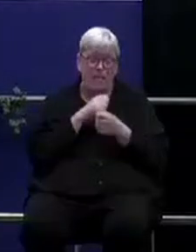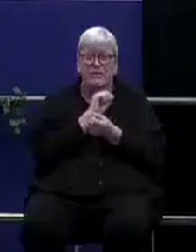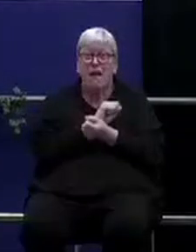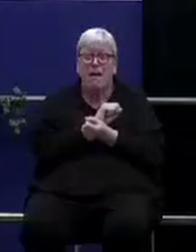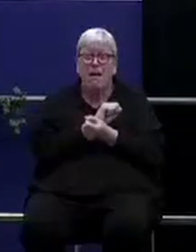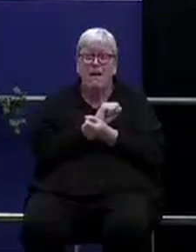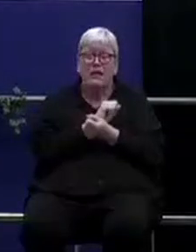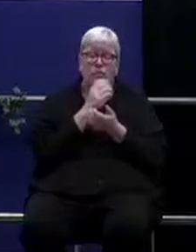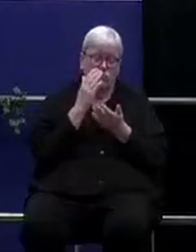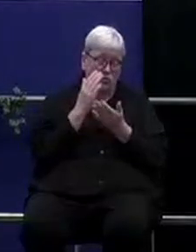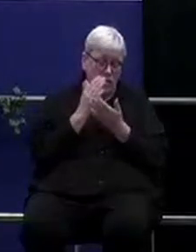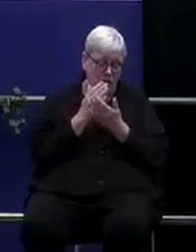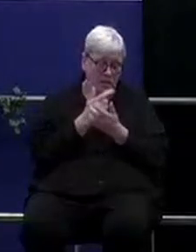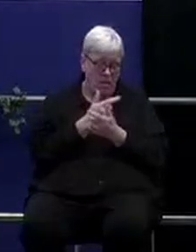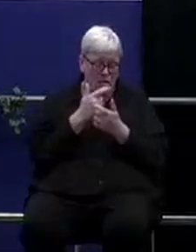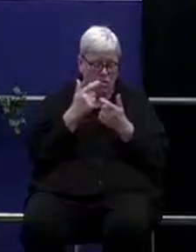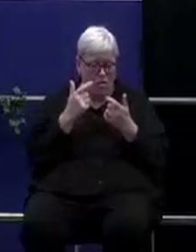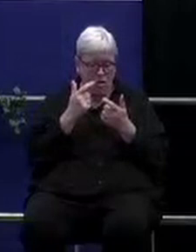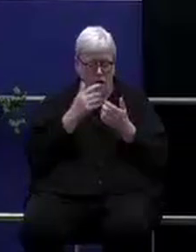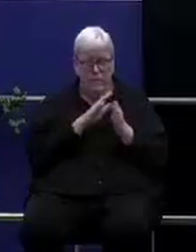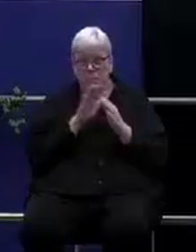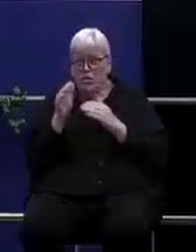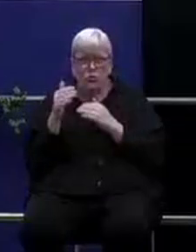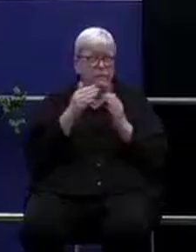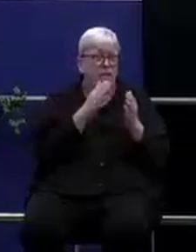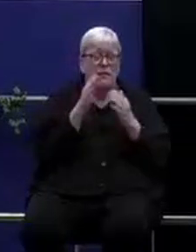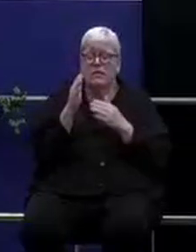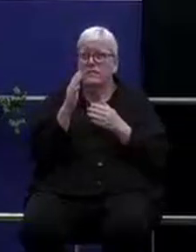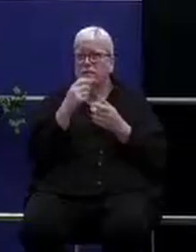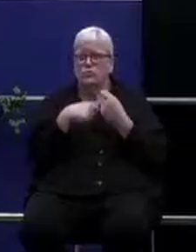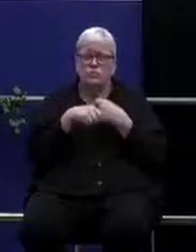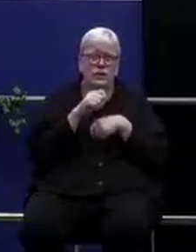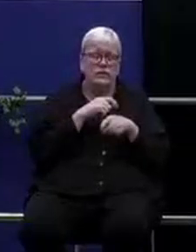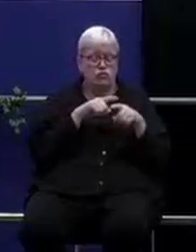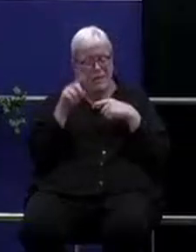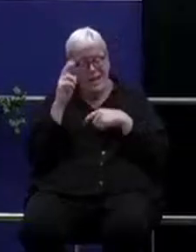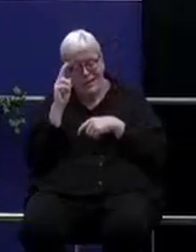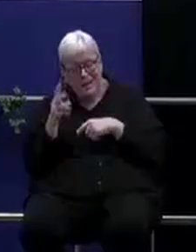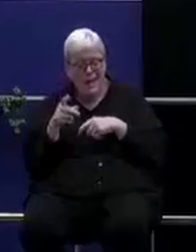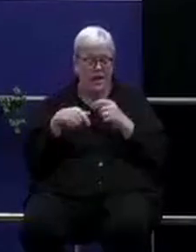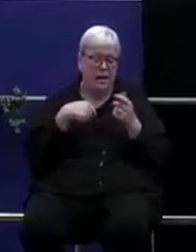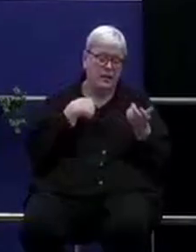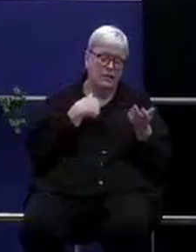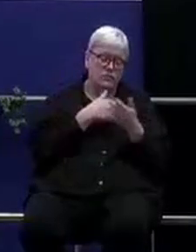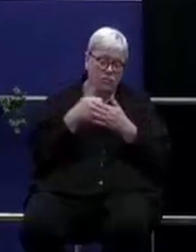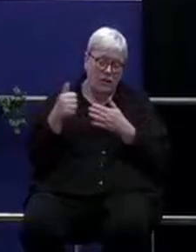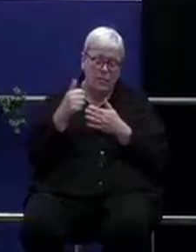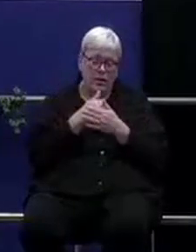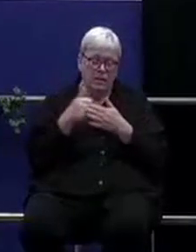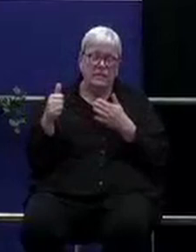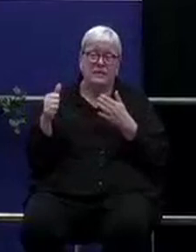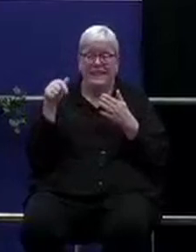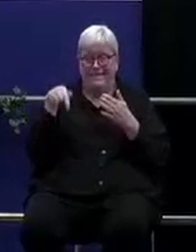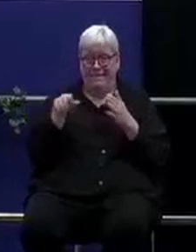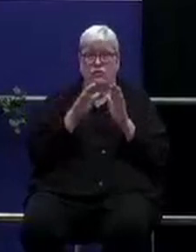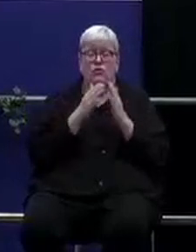So there was a lot of kind of maneuvers that I then had to kind of reverse and try again. And the main issue I had with this novel